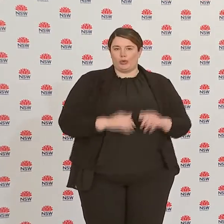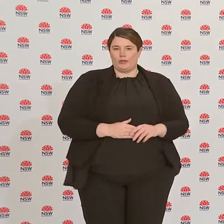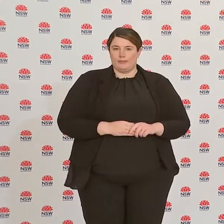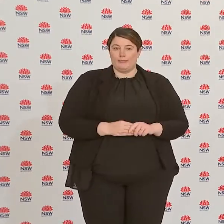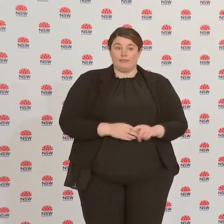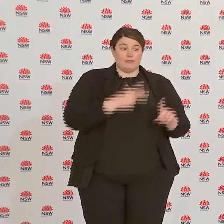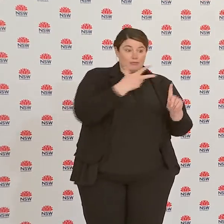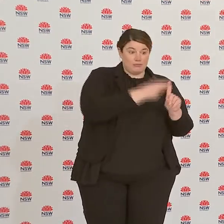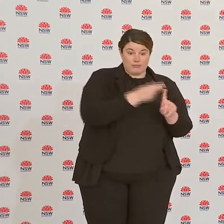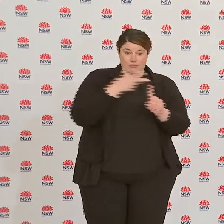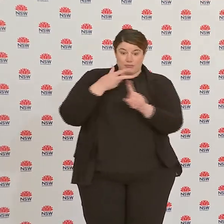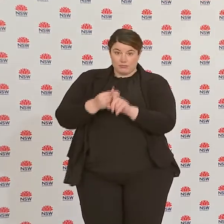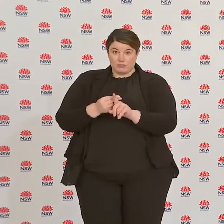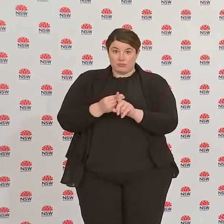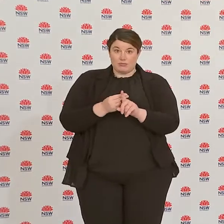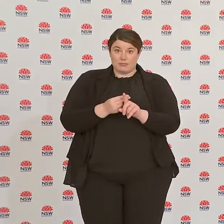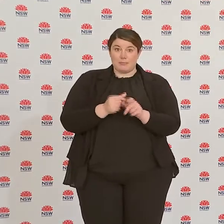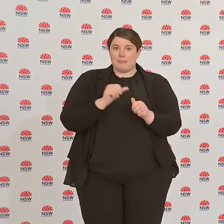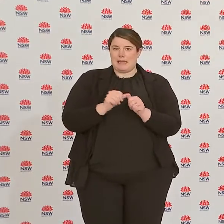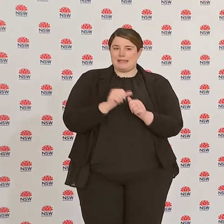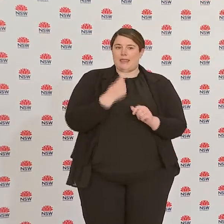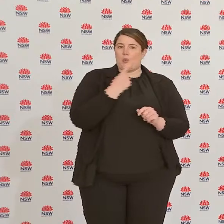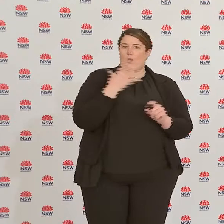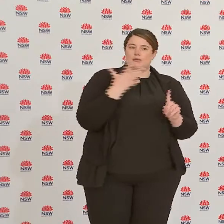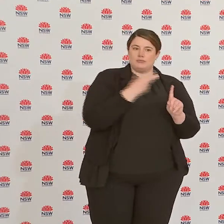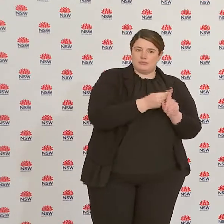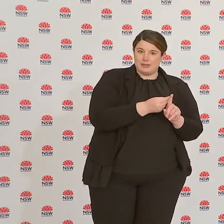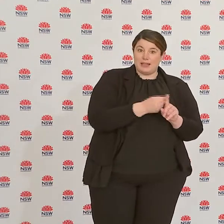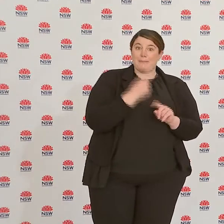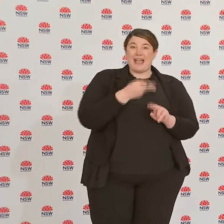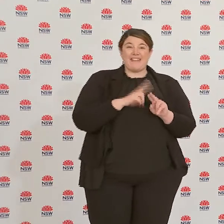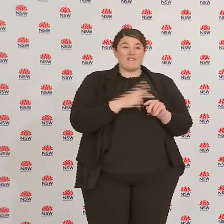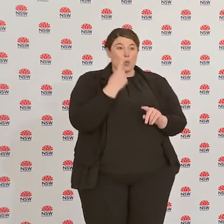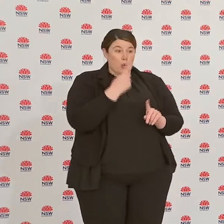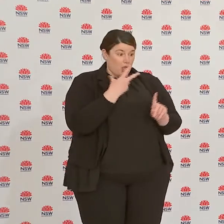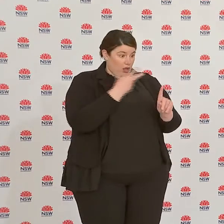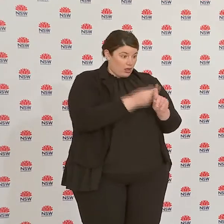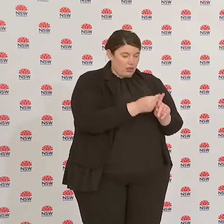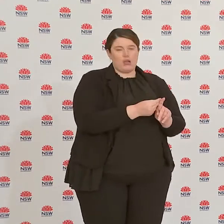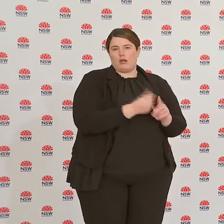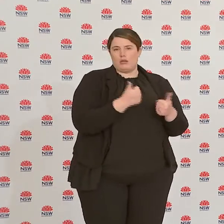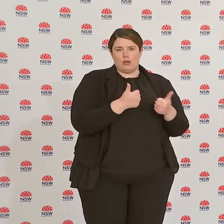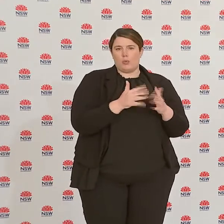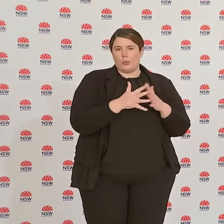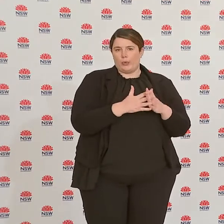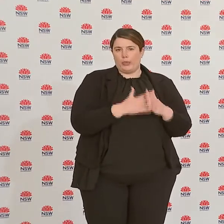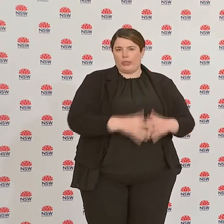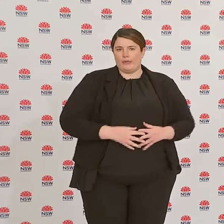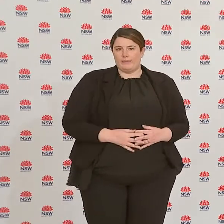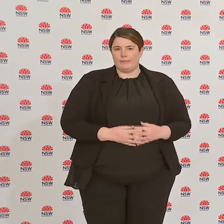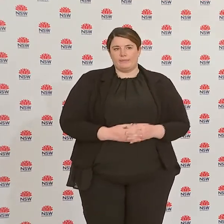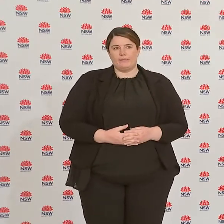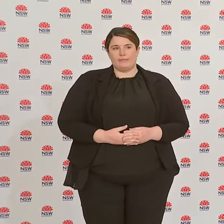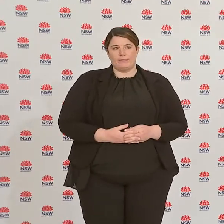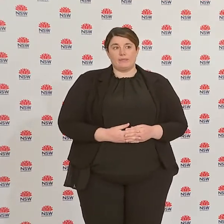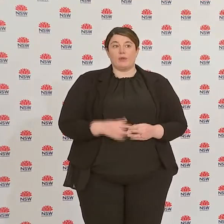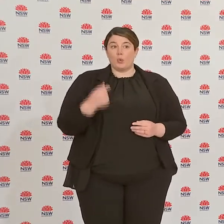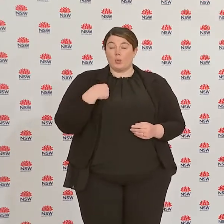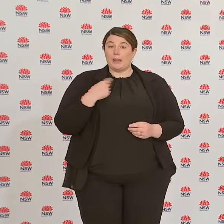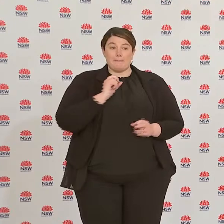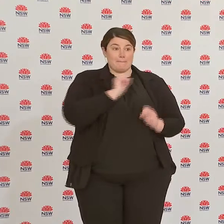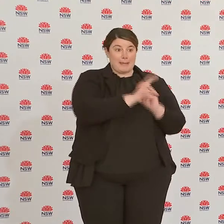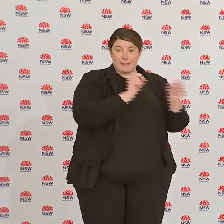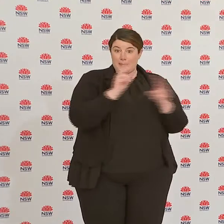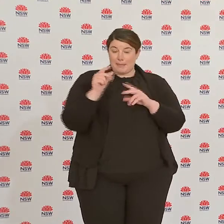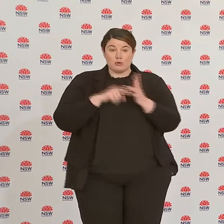2 doses are better than 1, but even 1 dose, getting that now is appropriate. We are going back and obviously offering vaccination